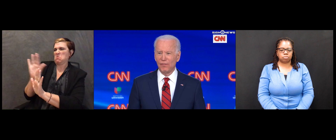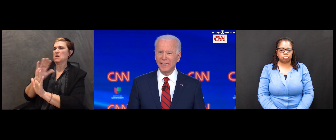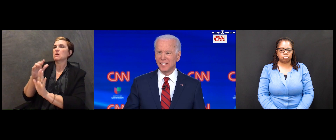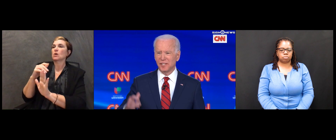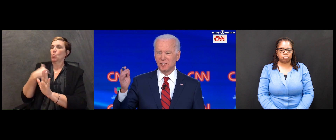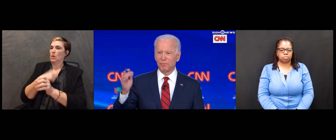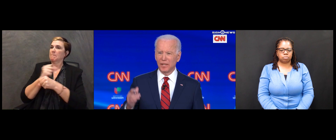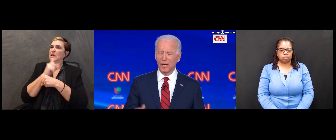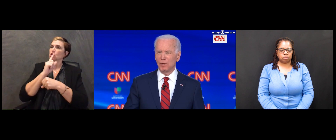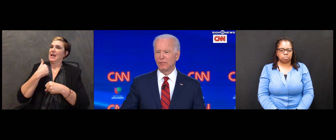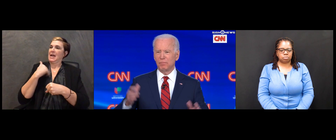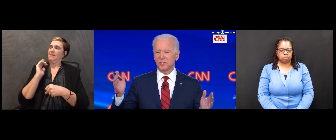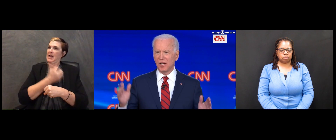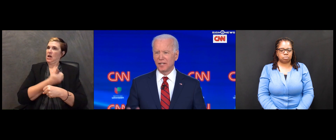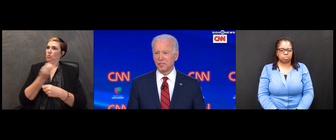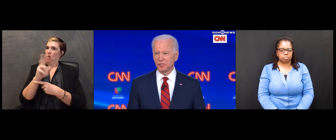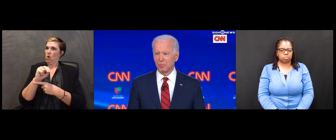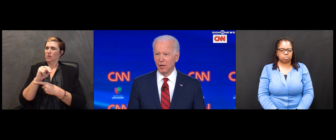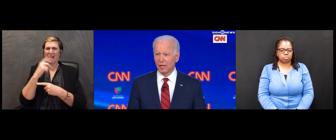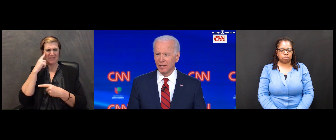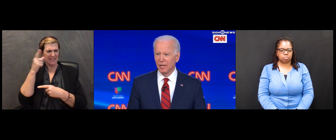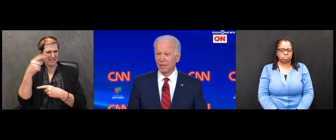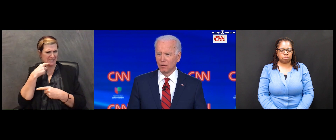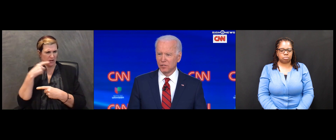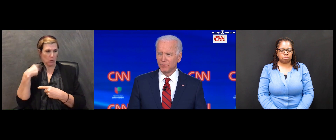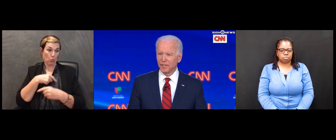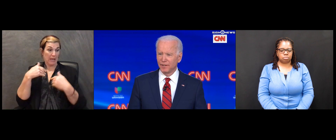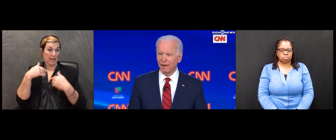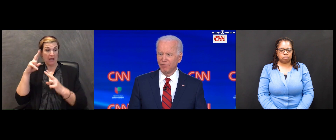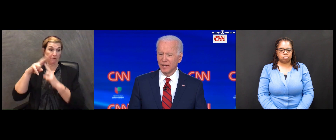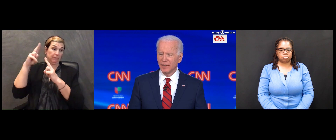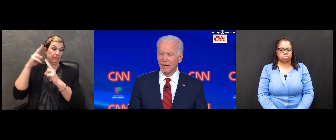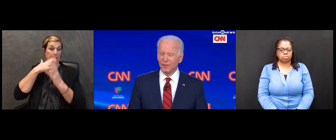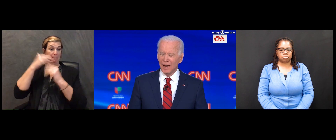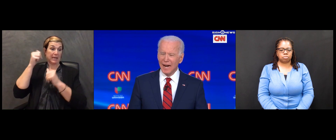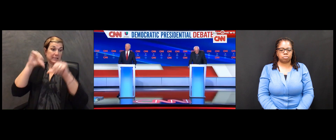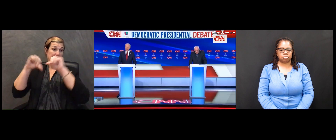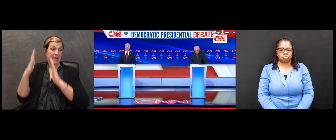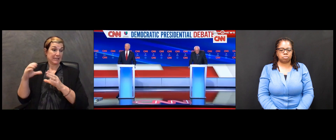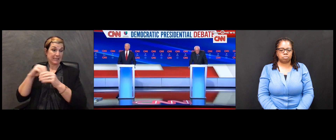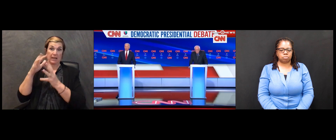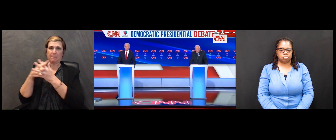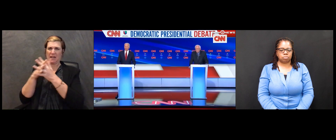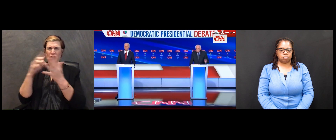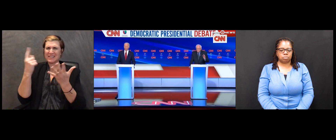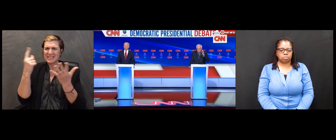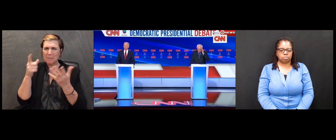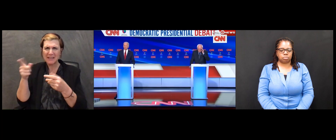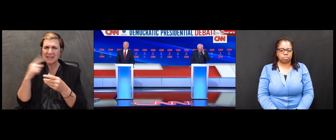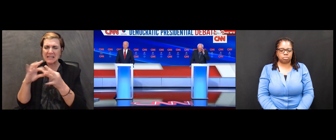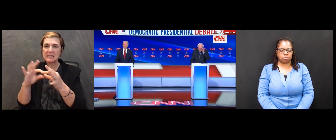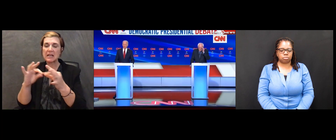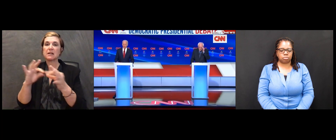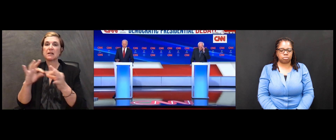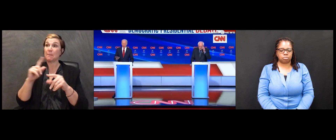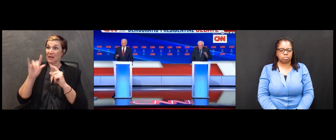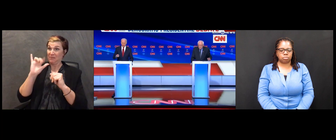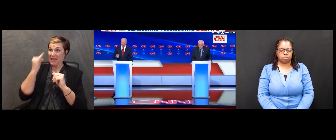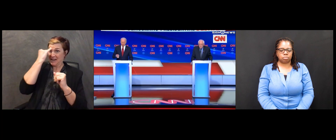our own. I think he said something like, we have the best scientists in America, or something to that effect. The idea that we are not prepared for